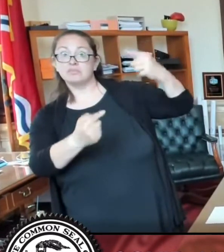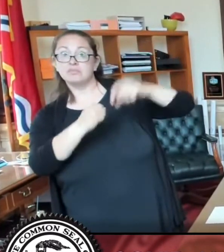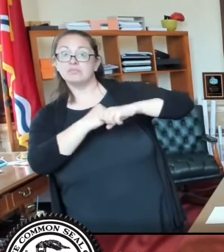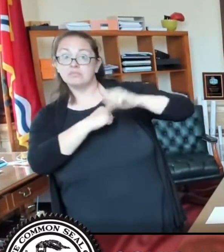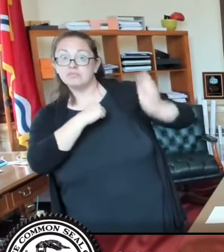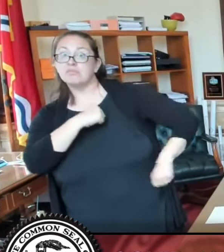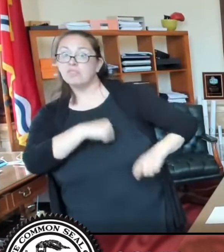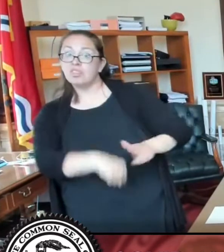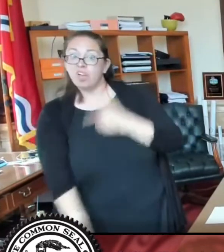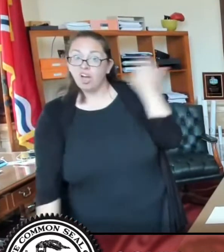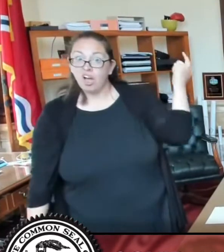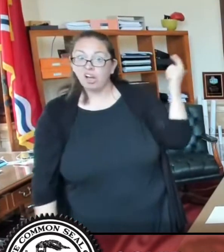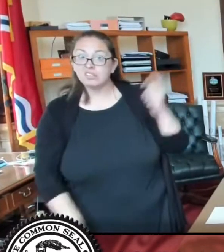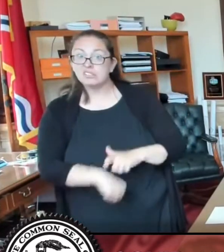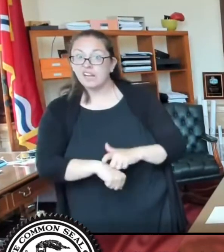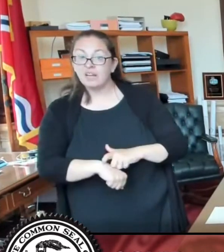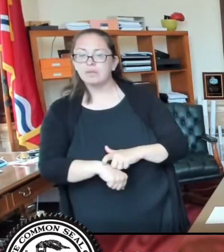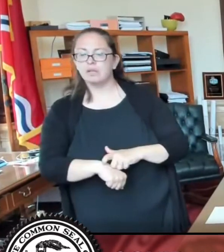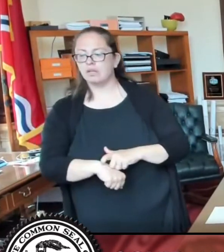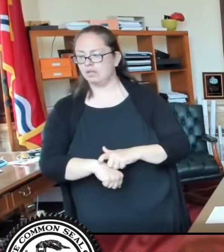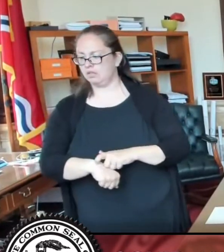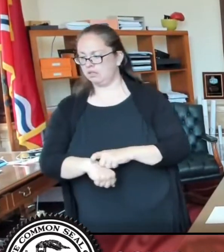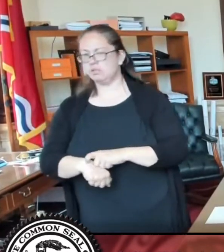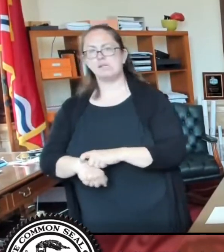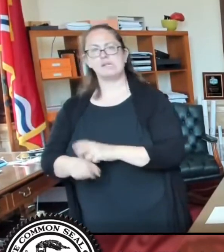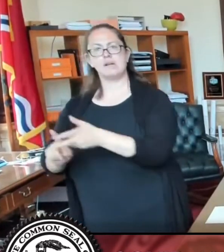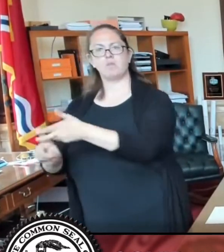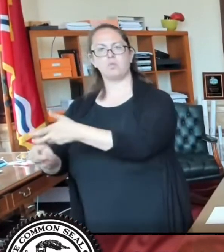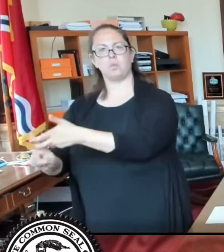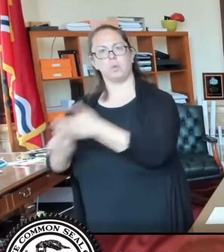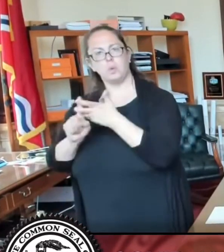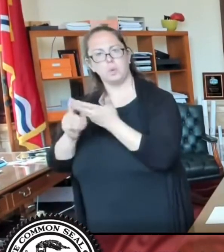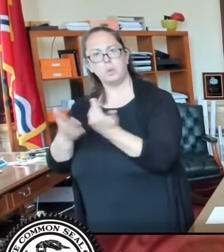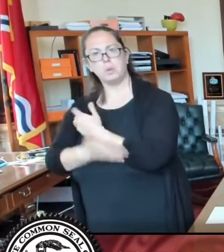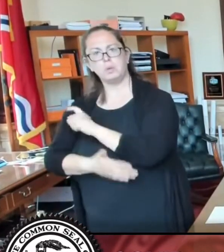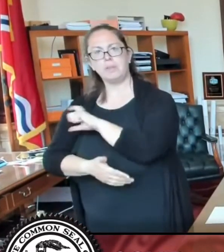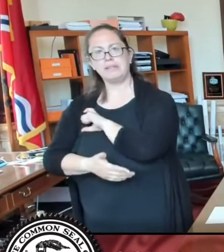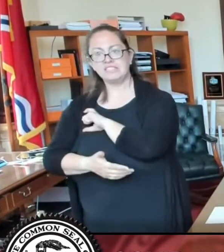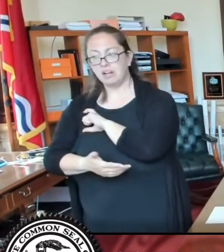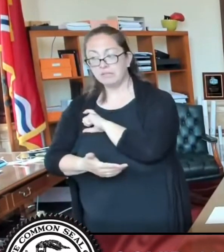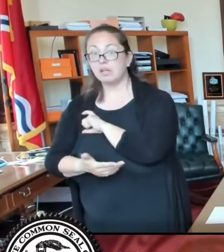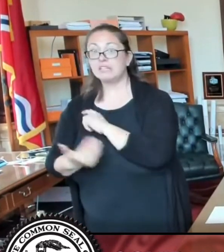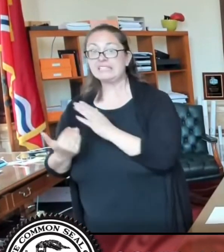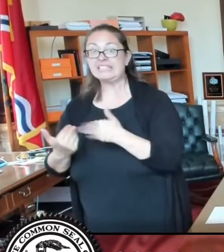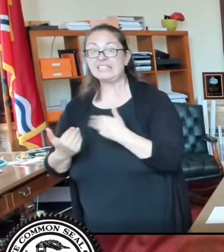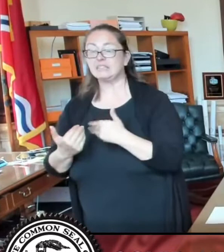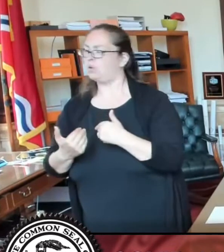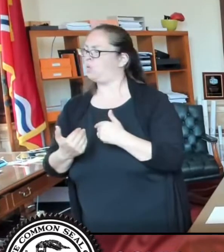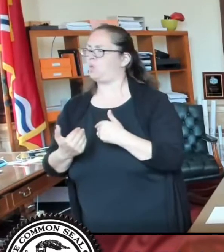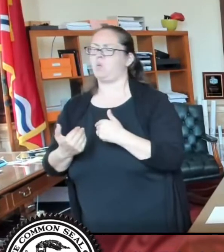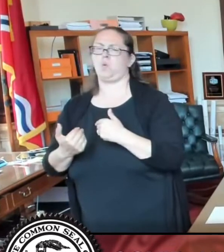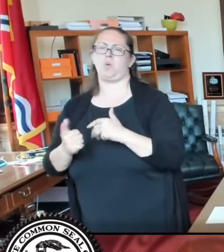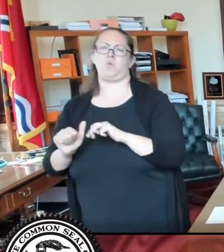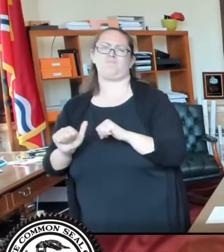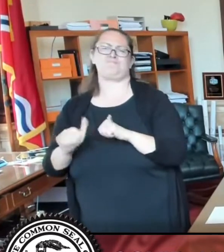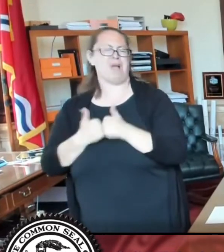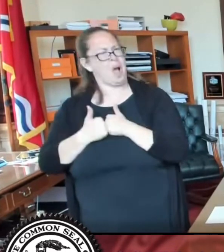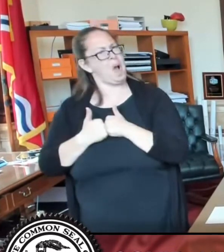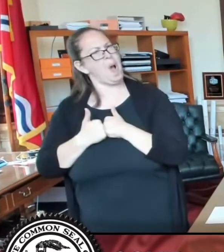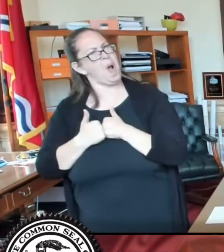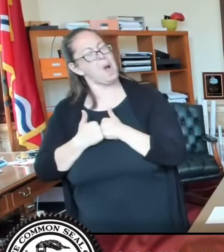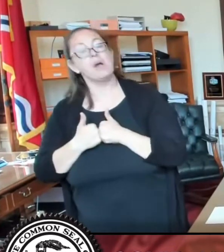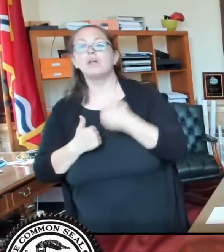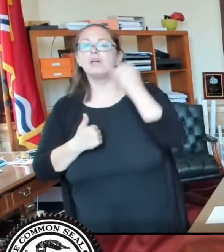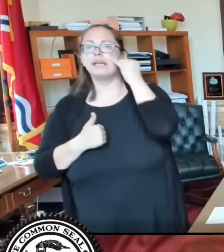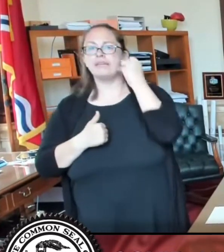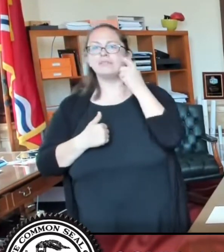time. And recruiting for police officers has been a very big challenge. And so you may have heard, if you joined us